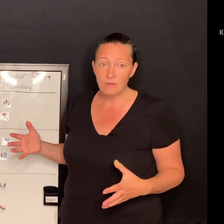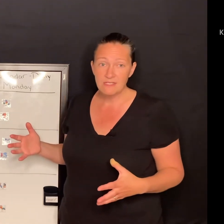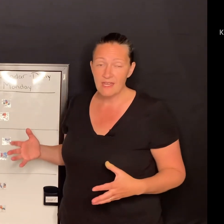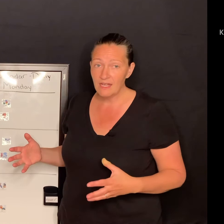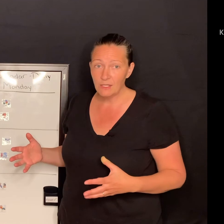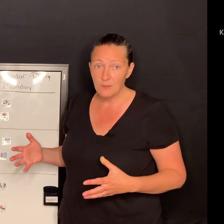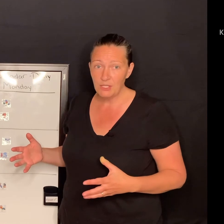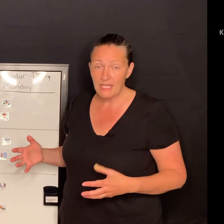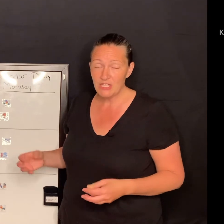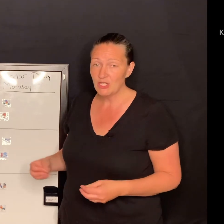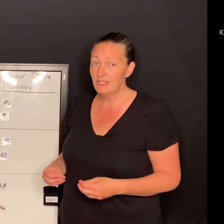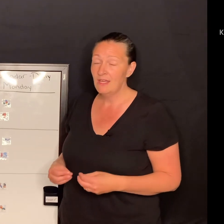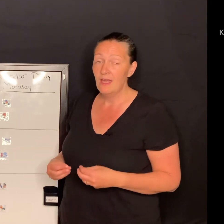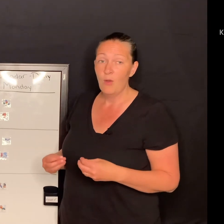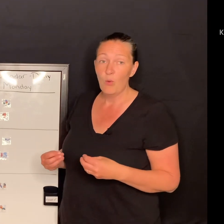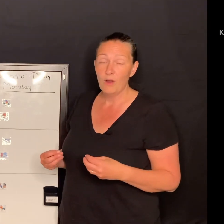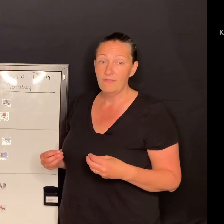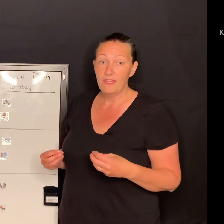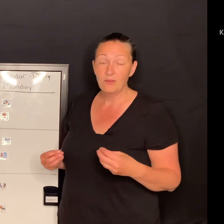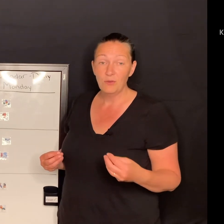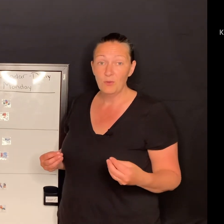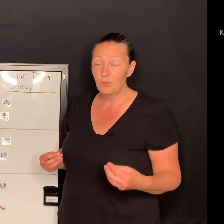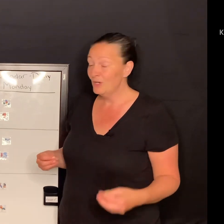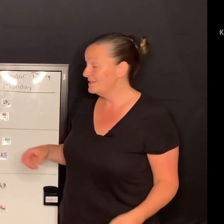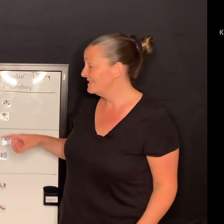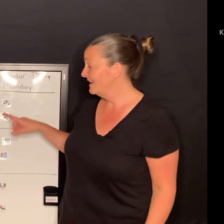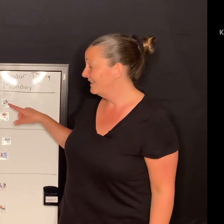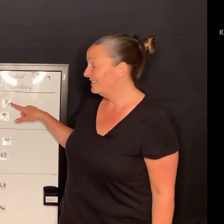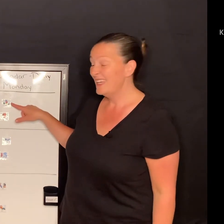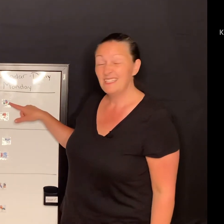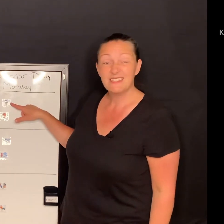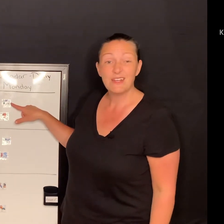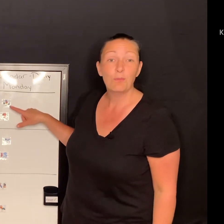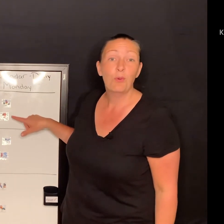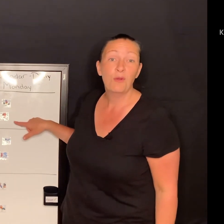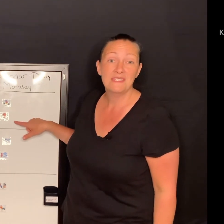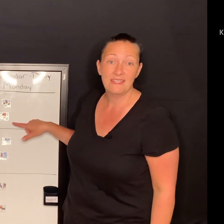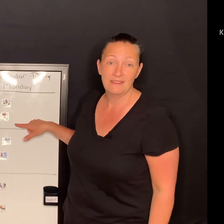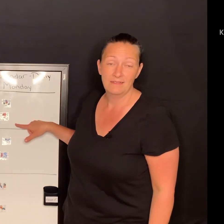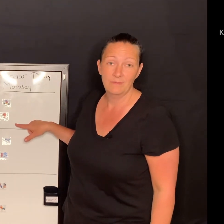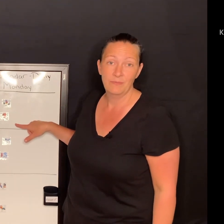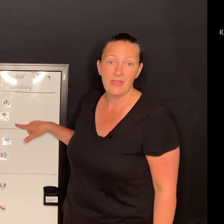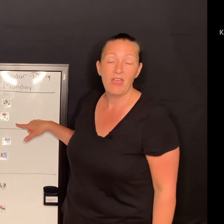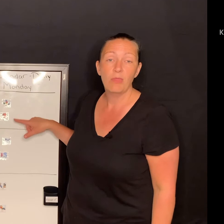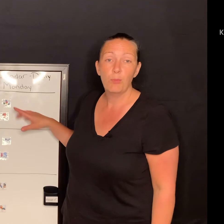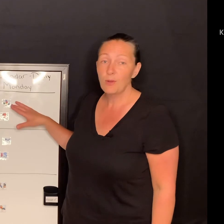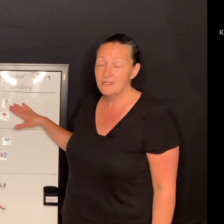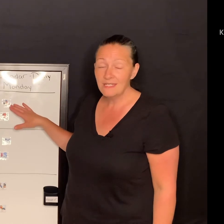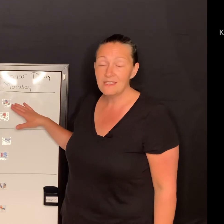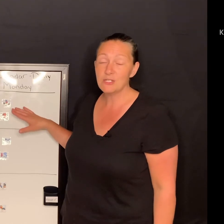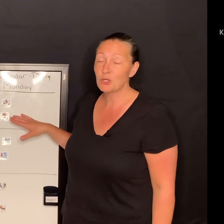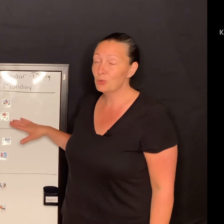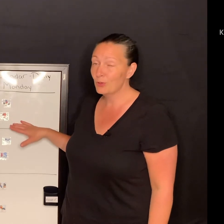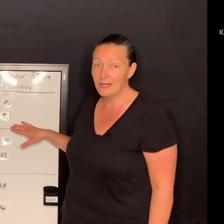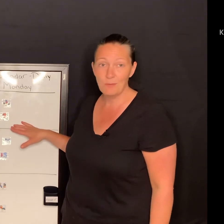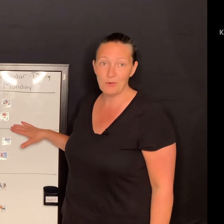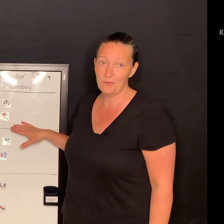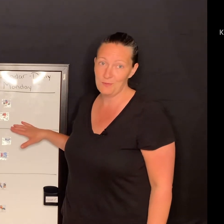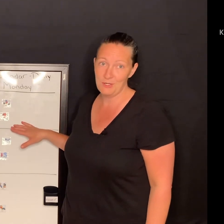sign communication or if they don't know the words, they can start pointing. Pointing is a great mode of